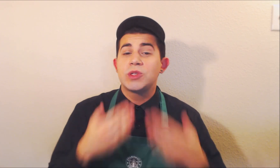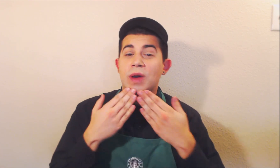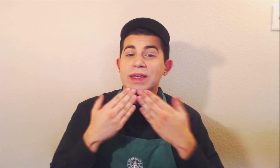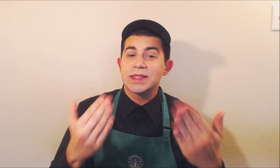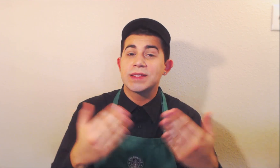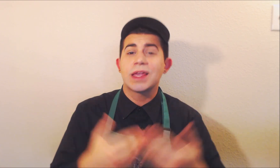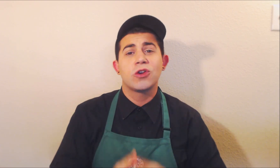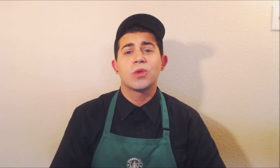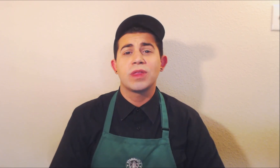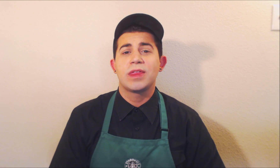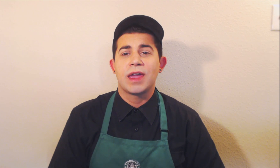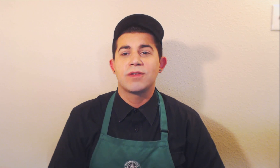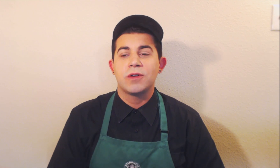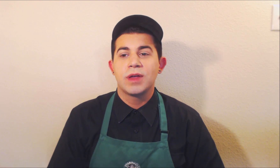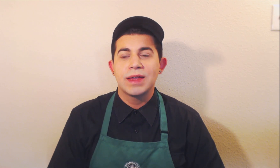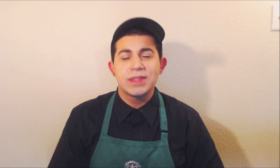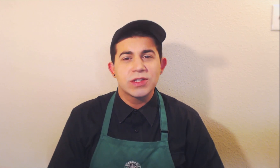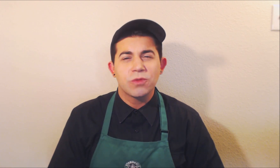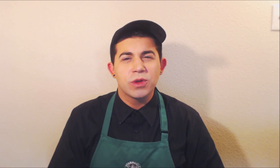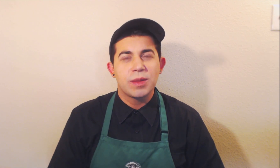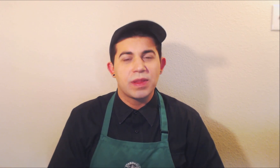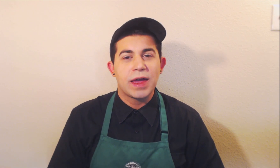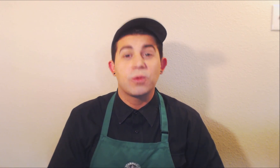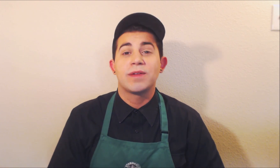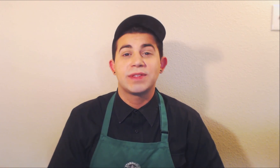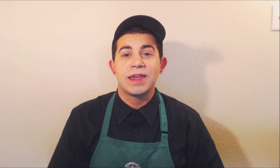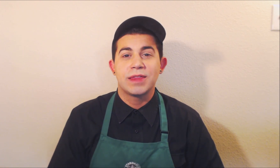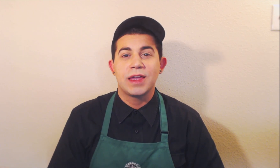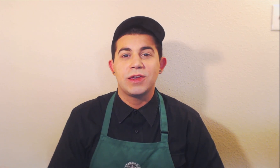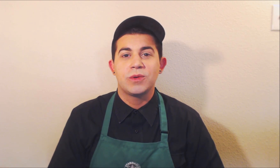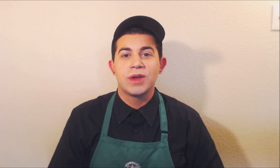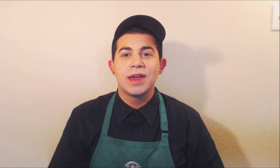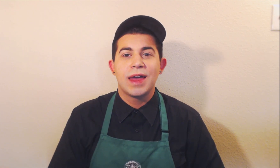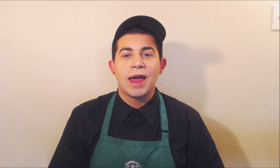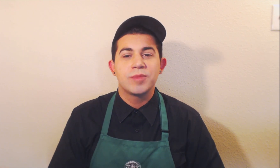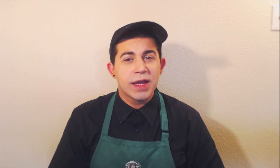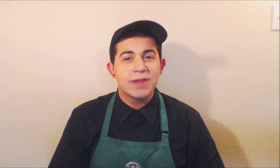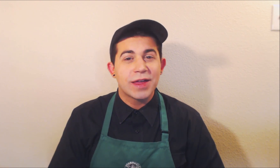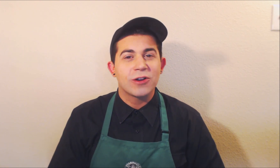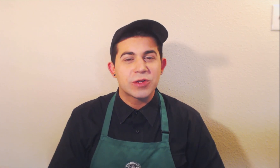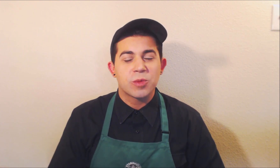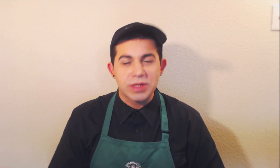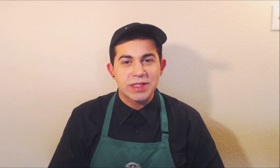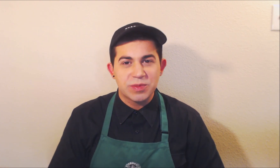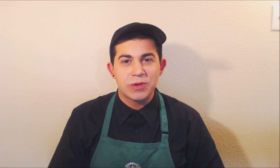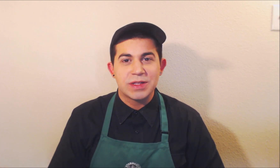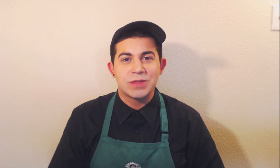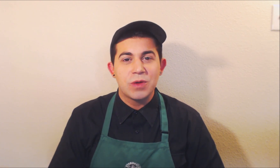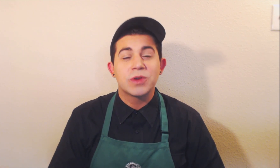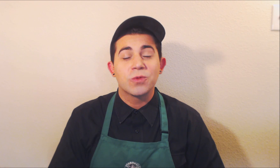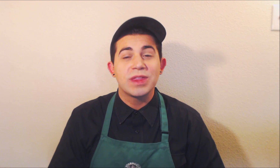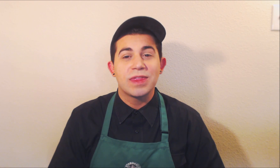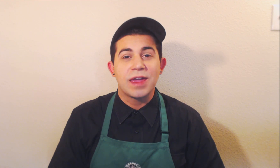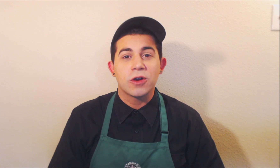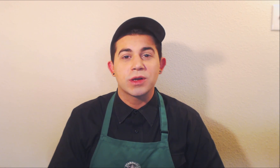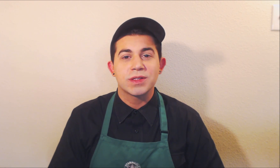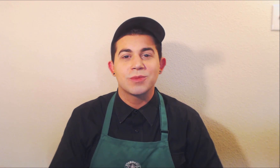it twice, it's like you're really thankful. It's just a really polite way of saying thank you. Kind of like our Starbucks experience. We want to really thank our